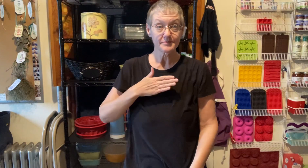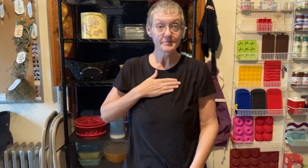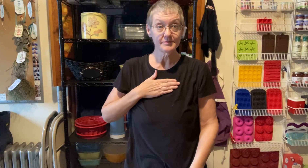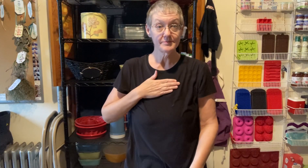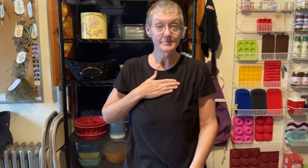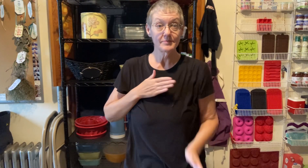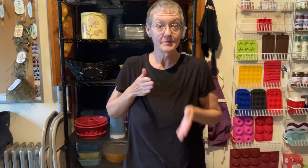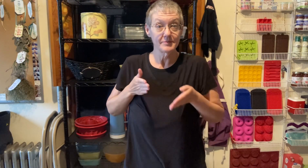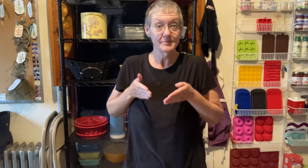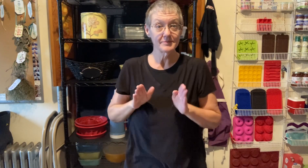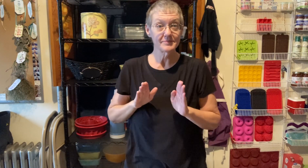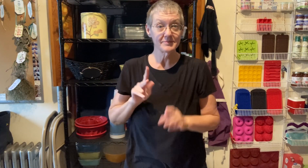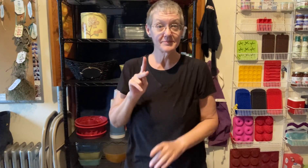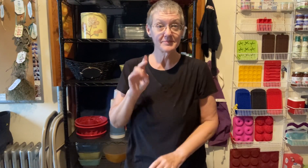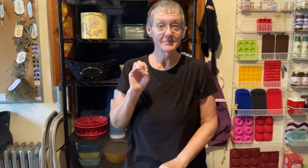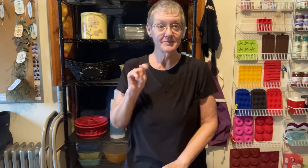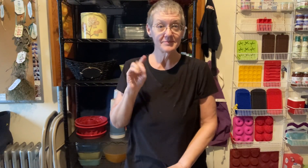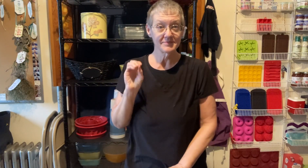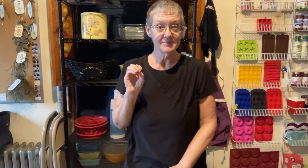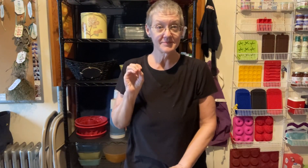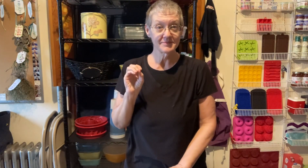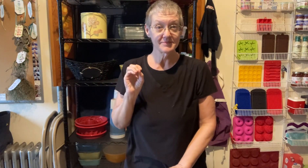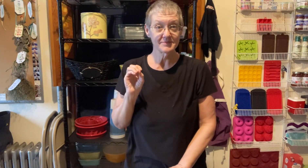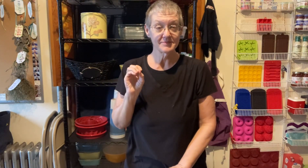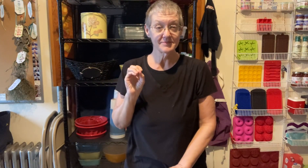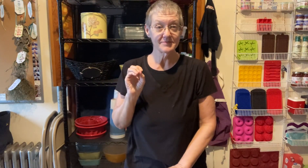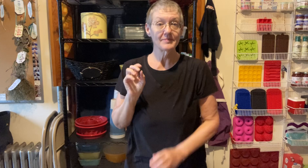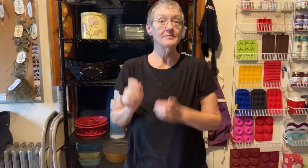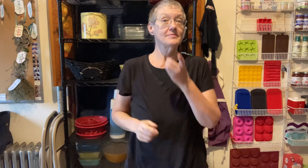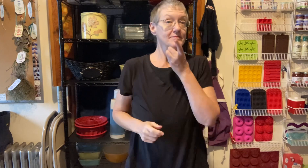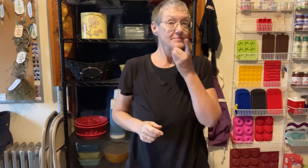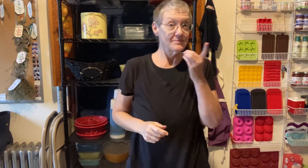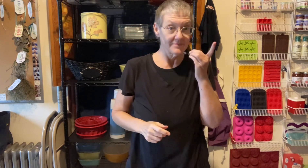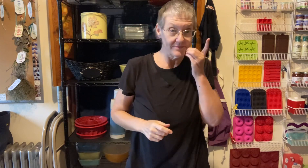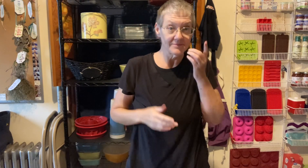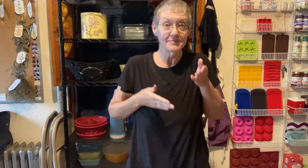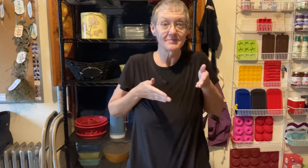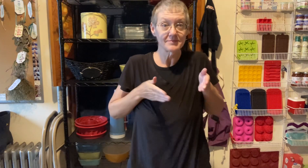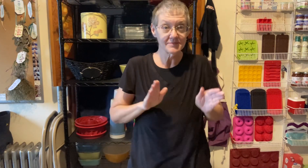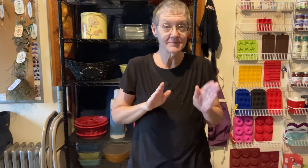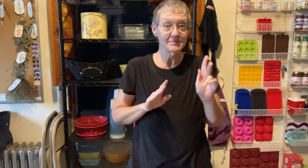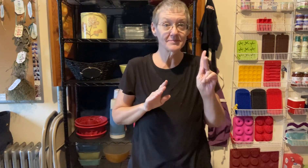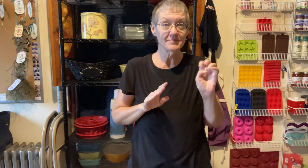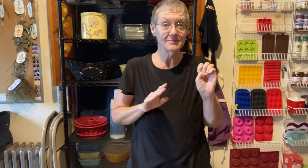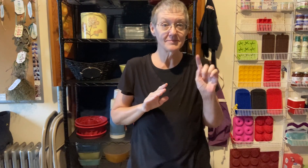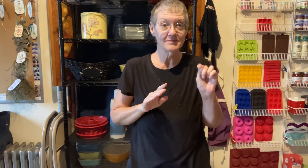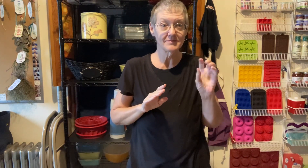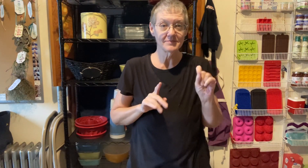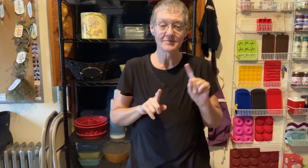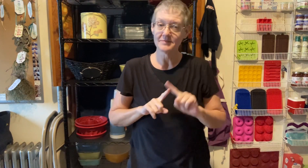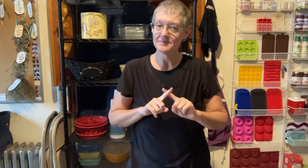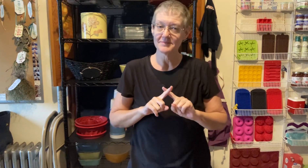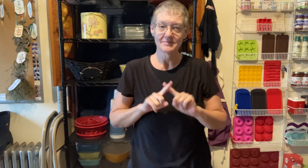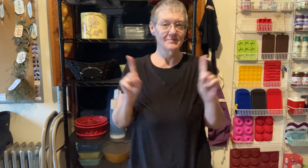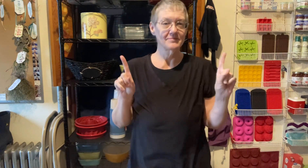My way of keto and Dale's way of keto are very different.